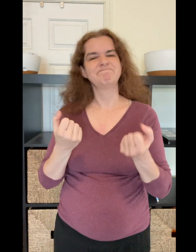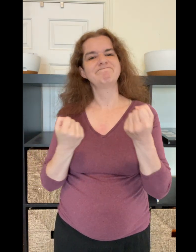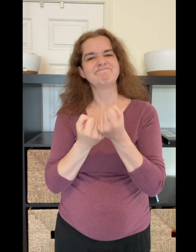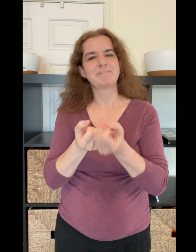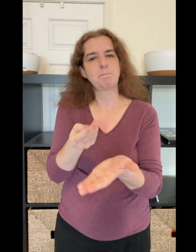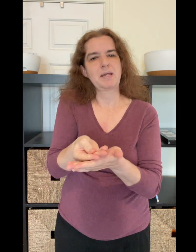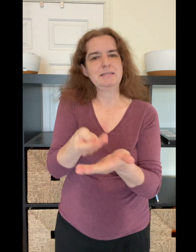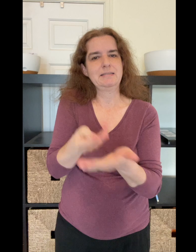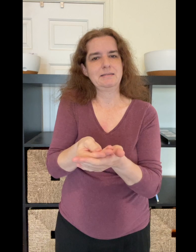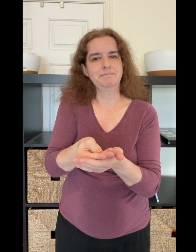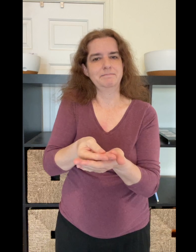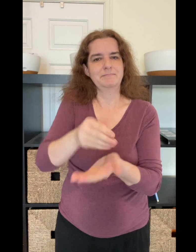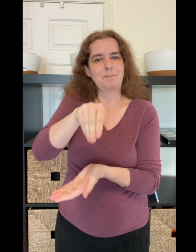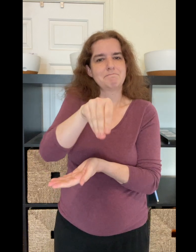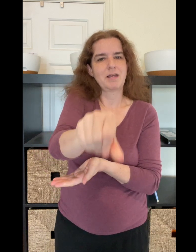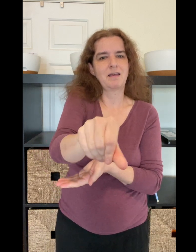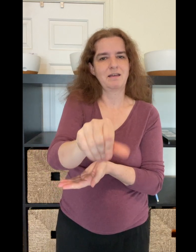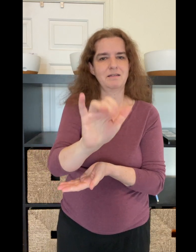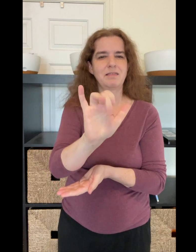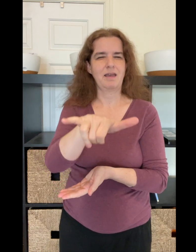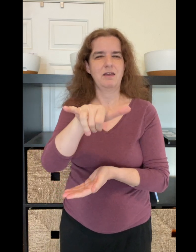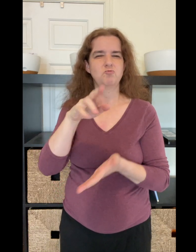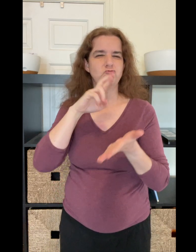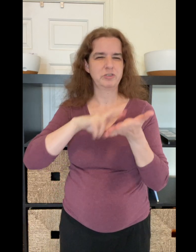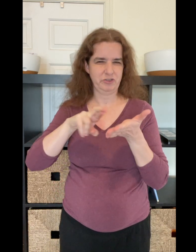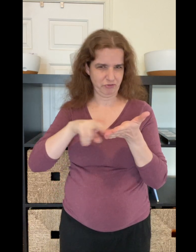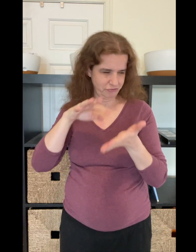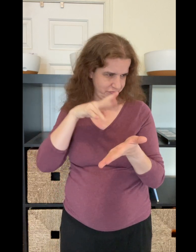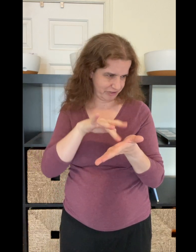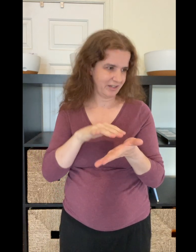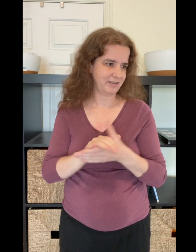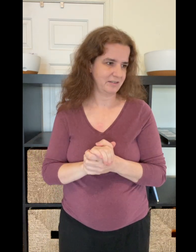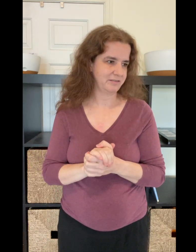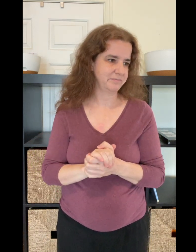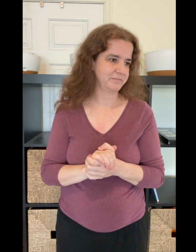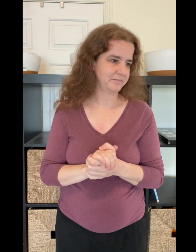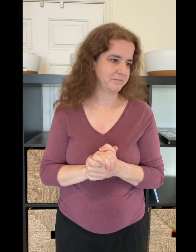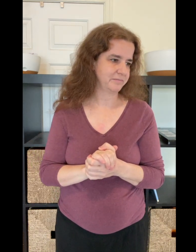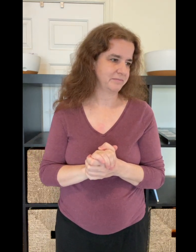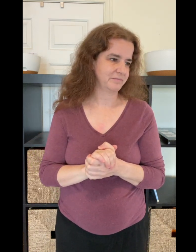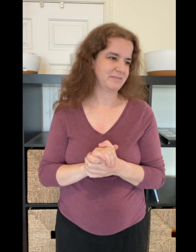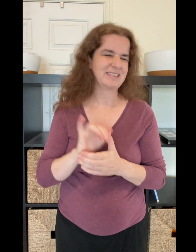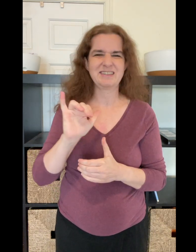What can the government do? They can provide financial support for that research, for those research